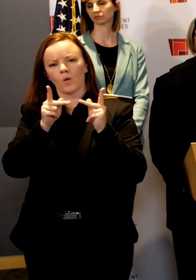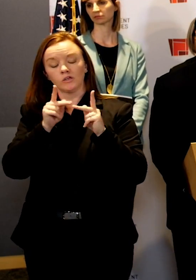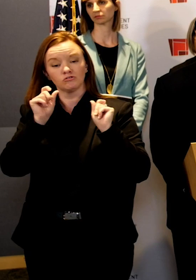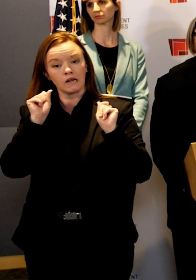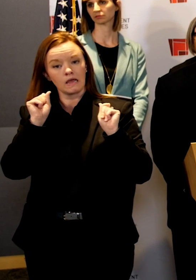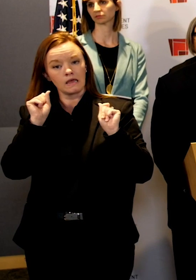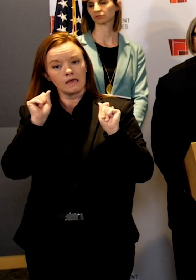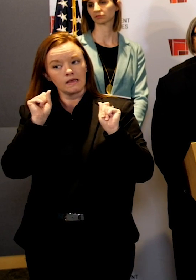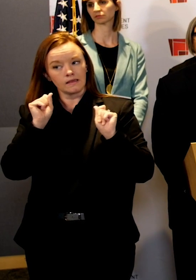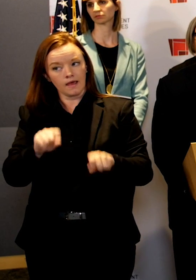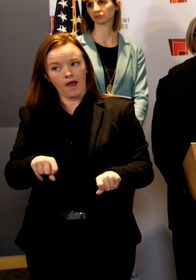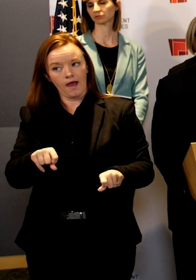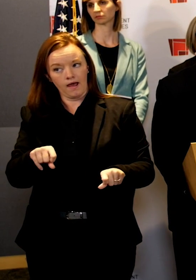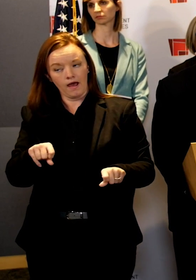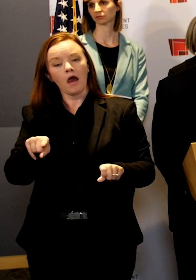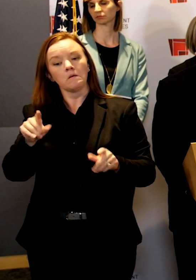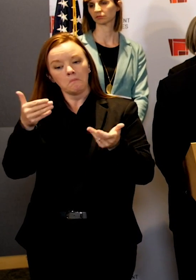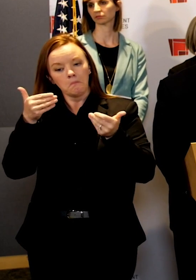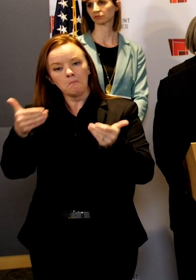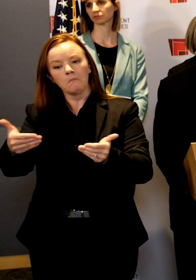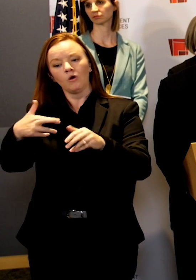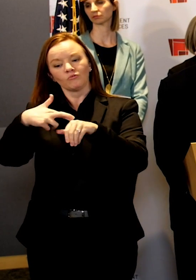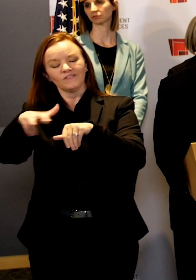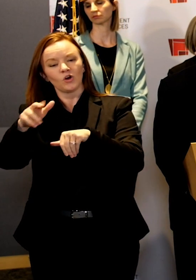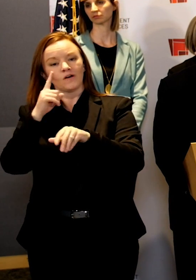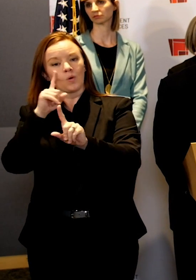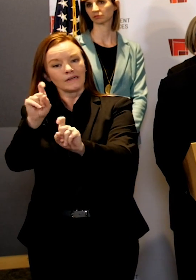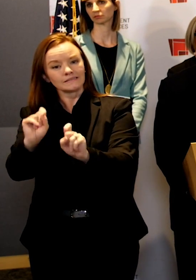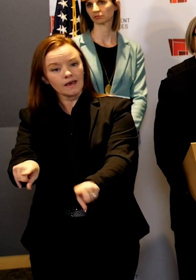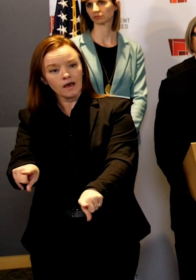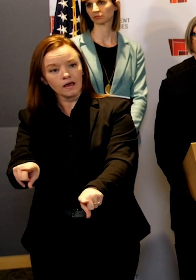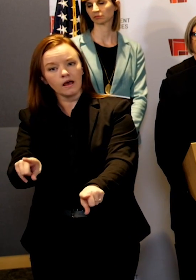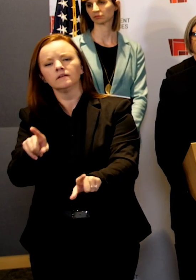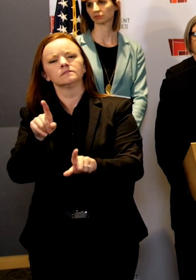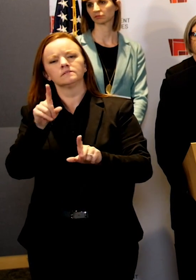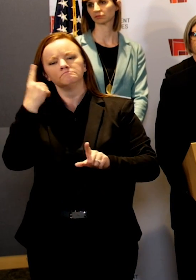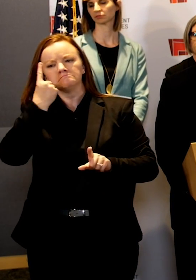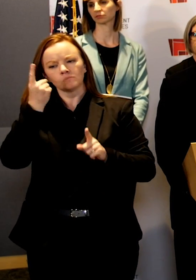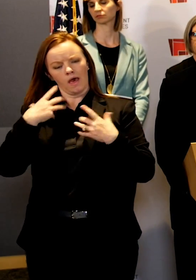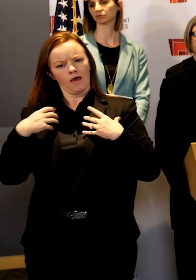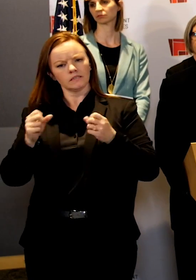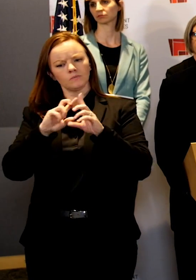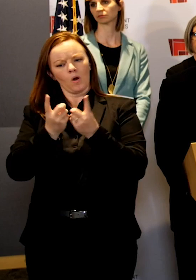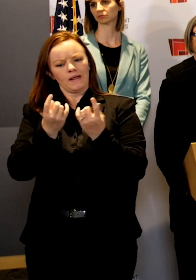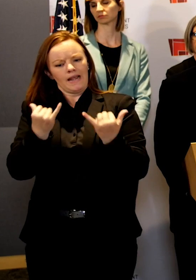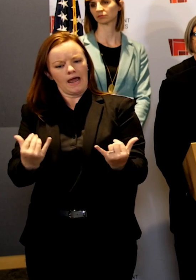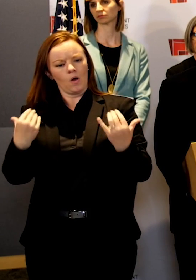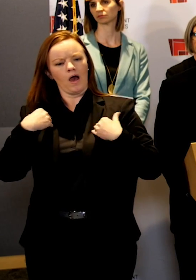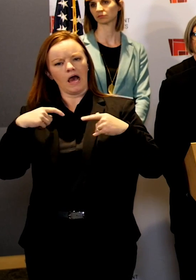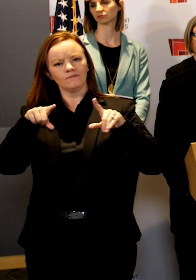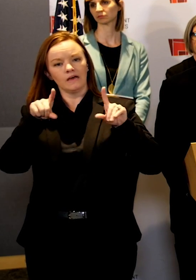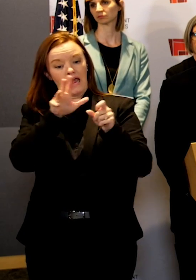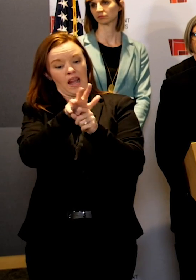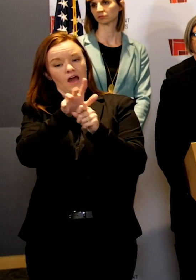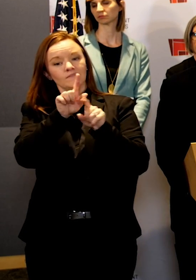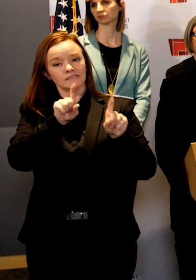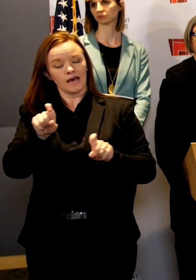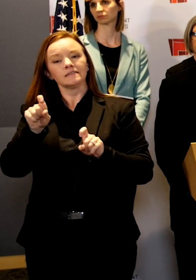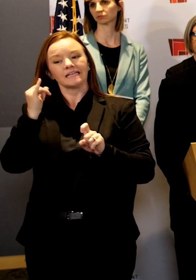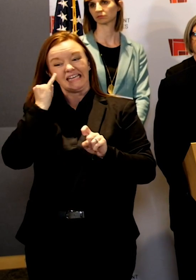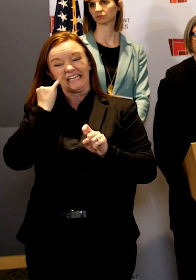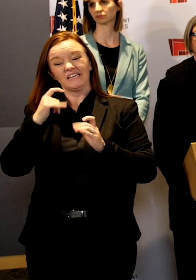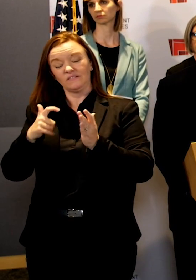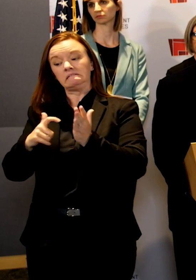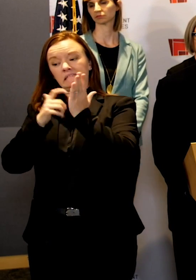they be referred to get tested? And does the health department now have the test to kind of meet that if that demand